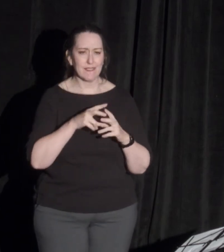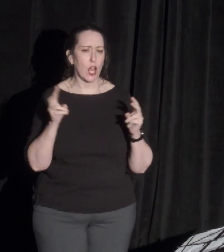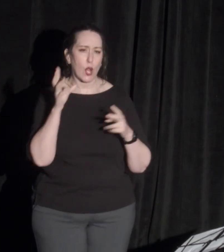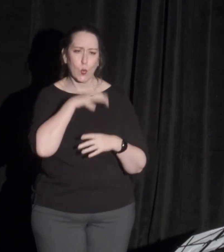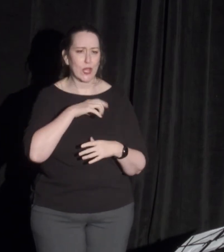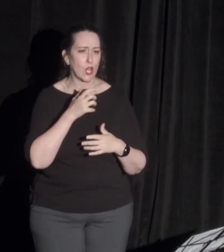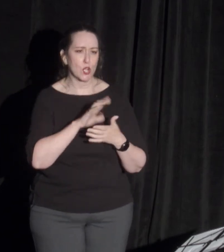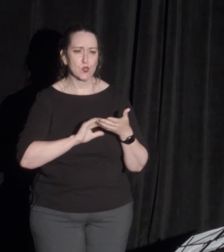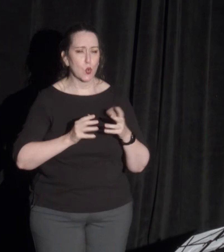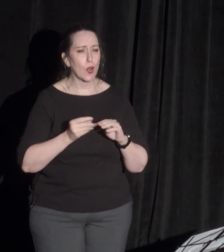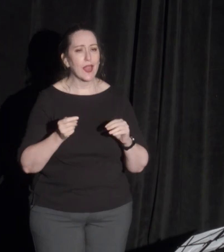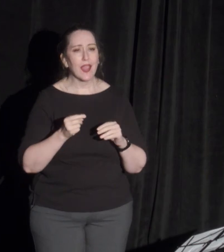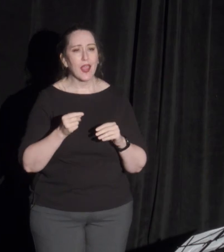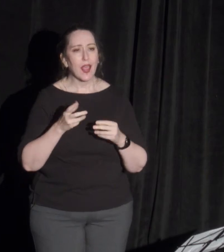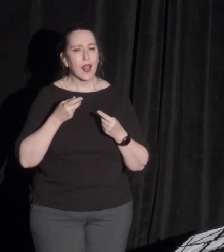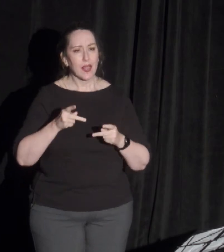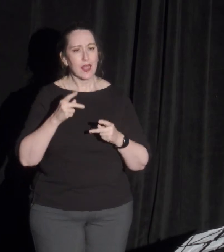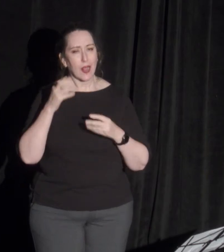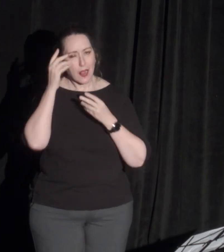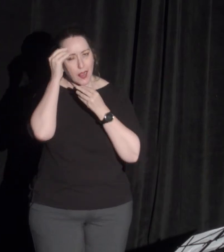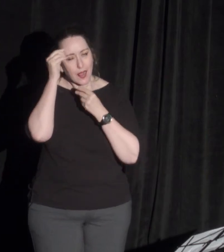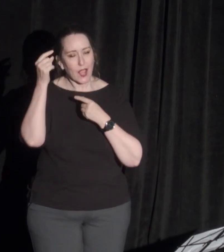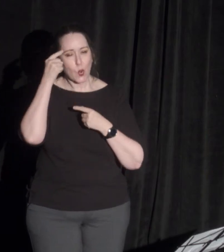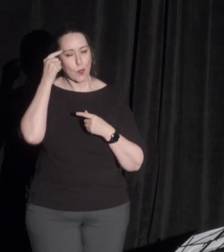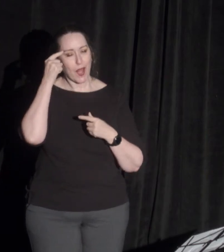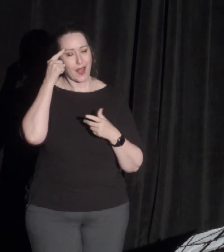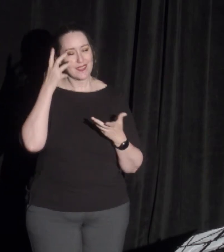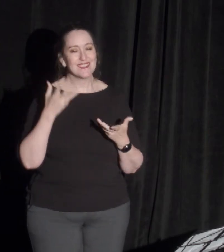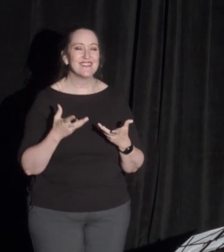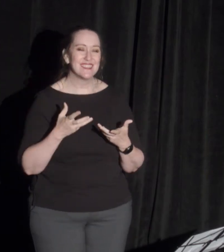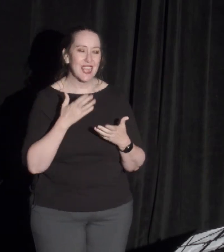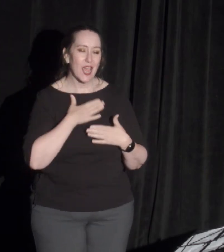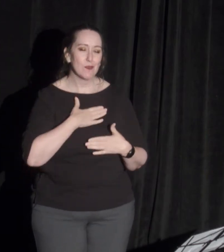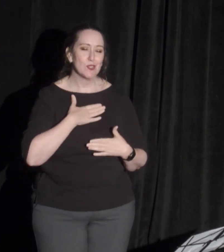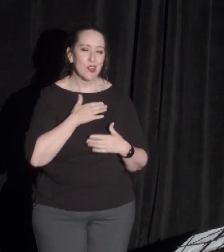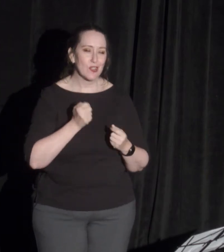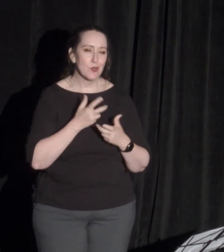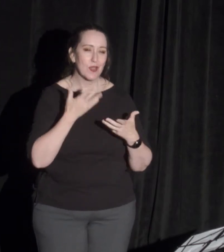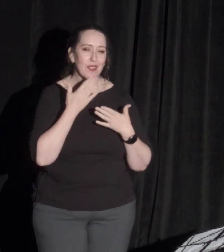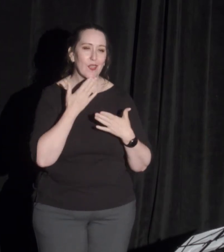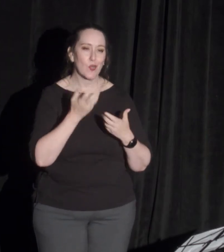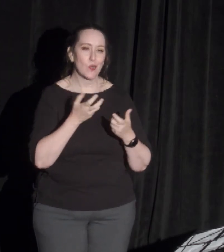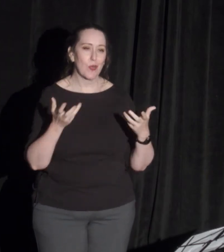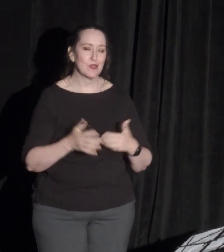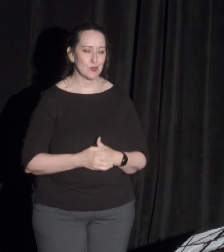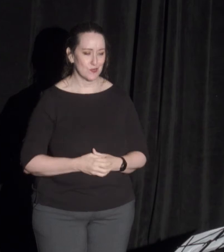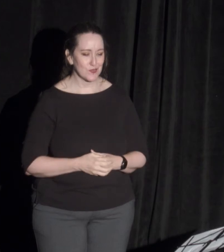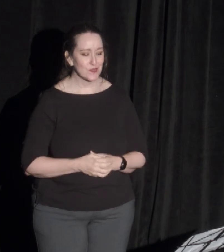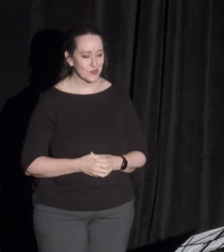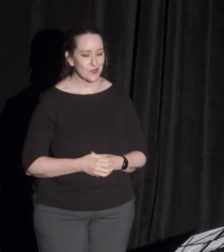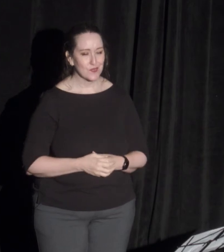and for letting it play on your brain. I appreciate you all. Thank you so much. Woo!